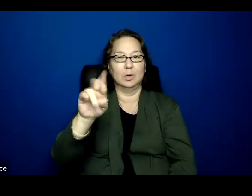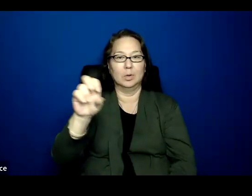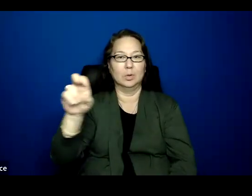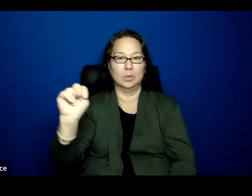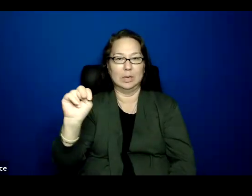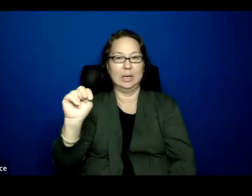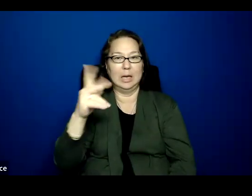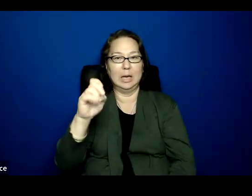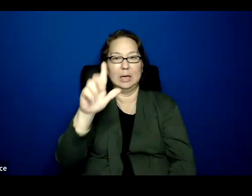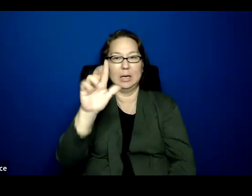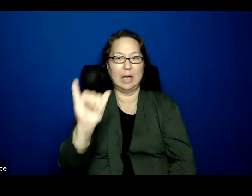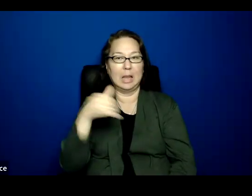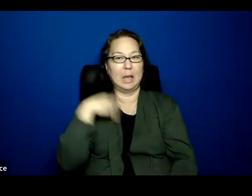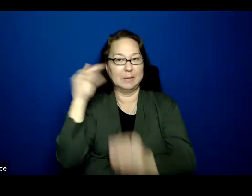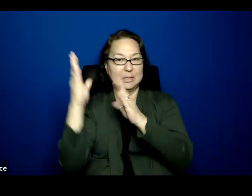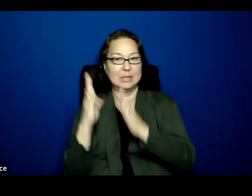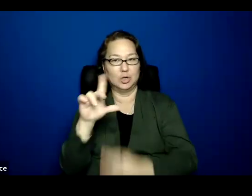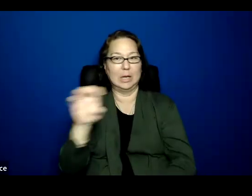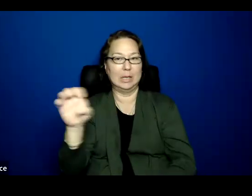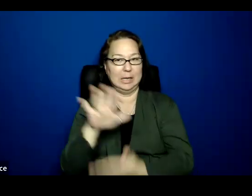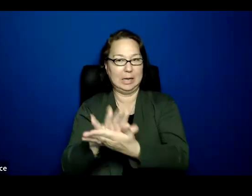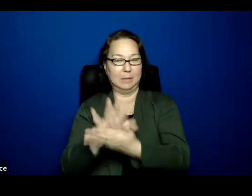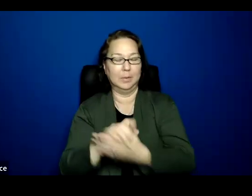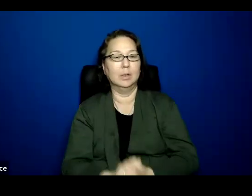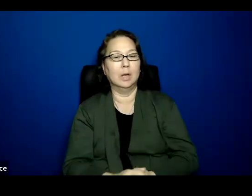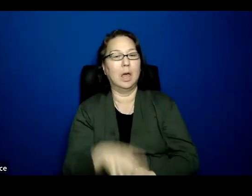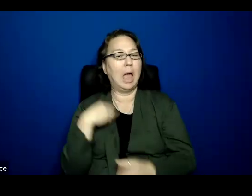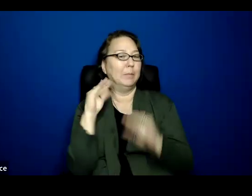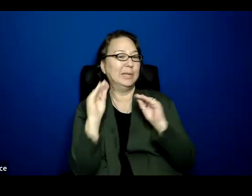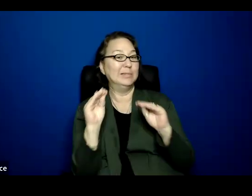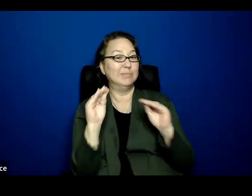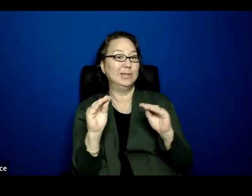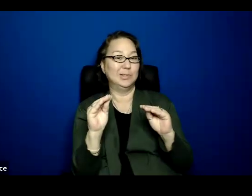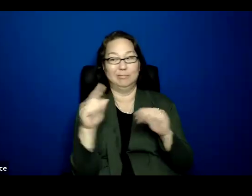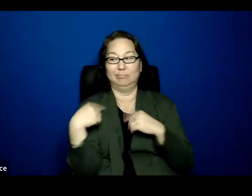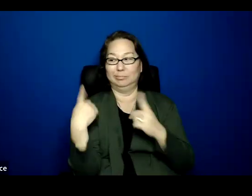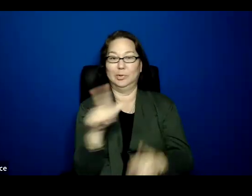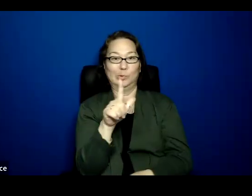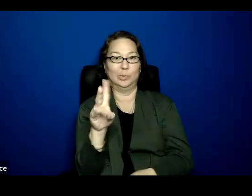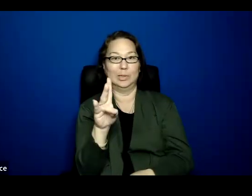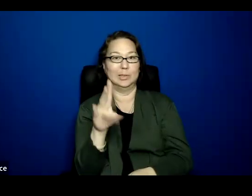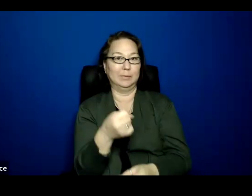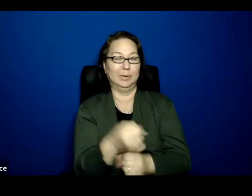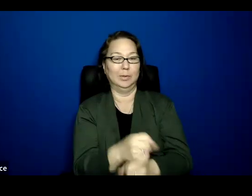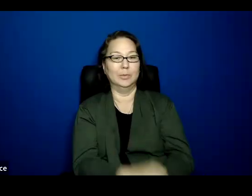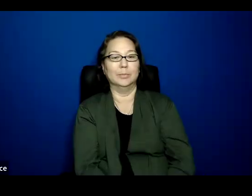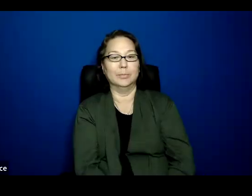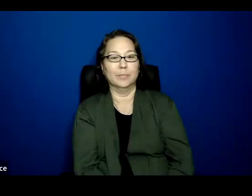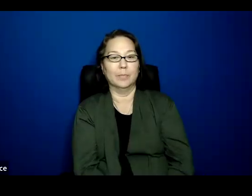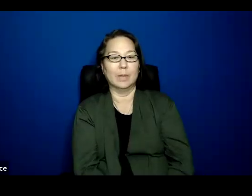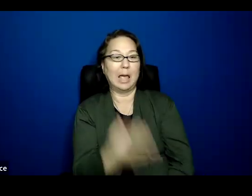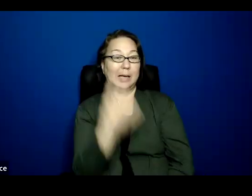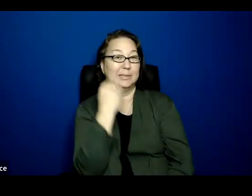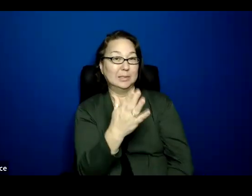Lee Academy Pilot School. I have been teaching in Boston Public Schools for 27 years. I can tell you about schools where students get